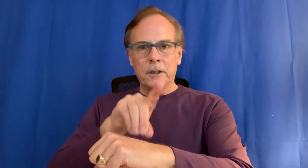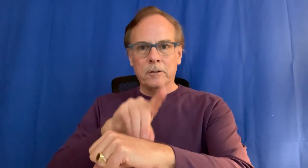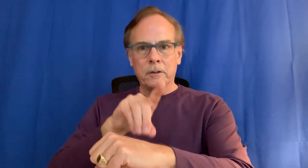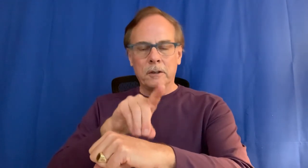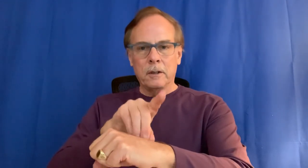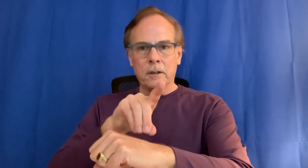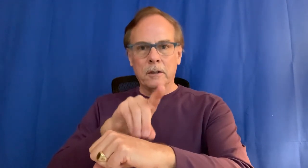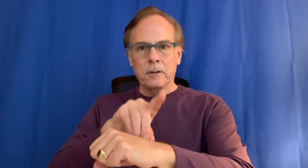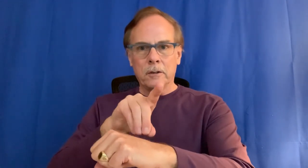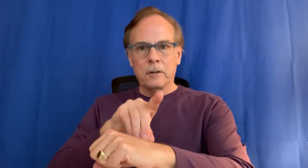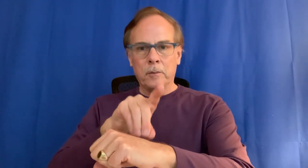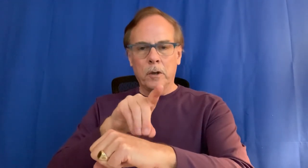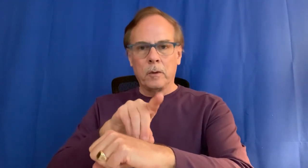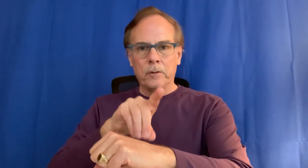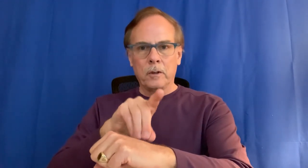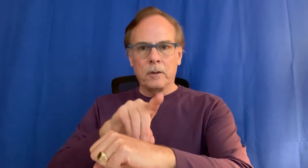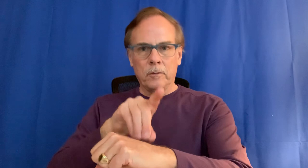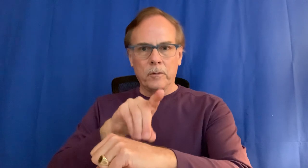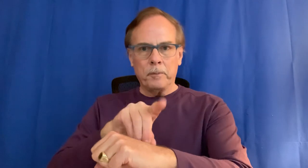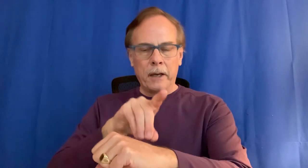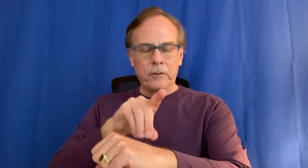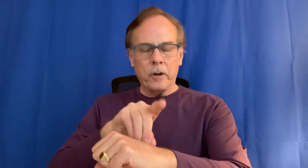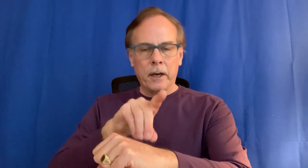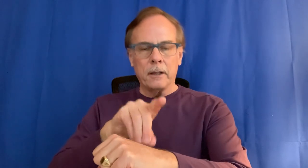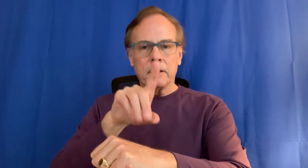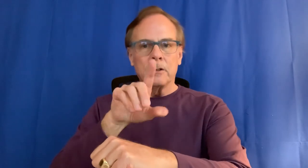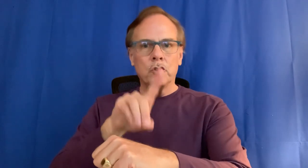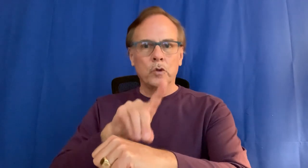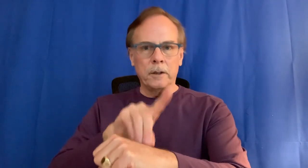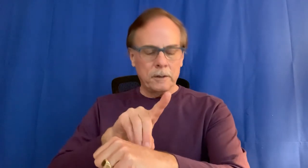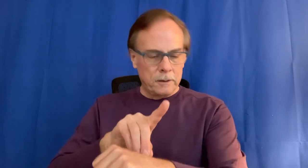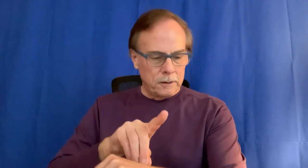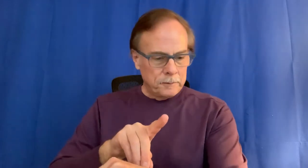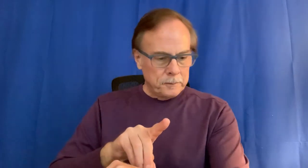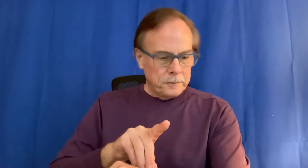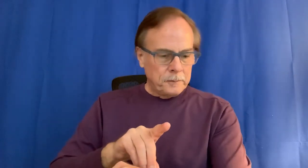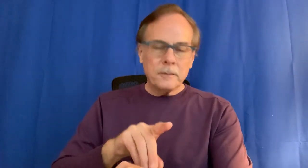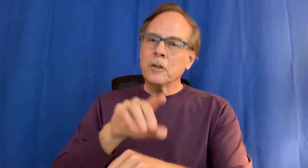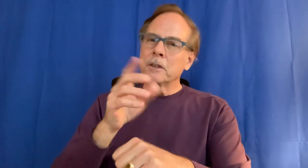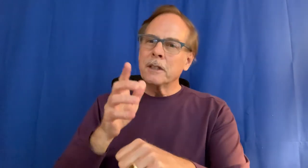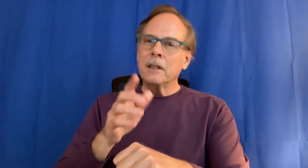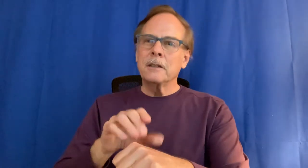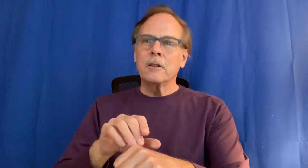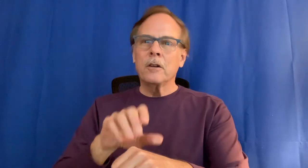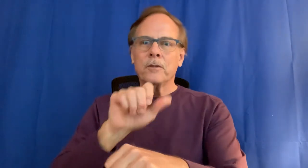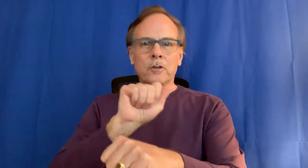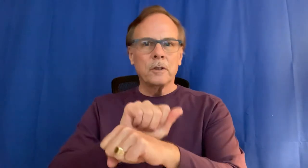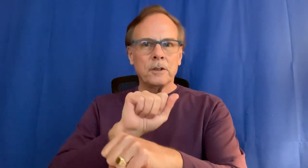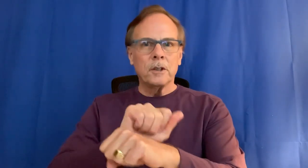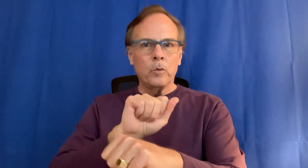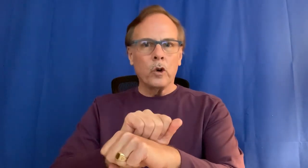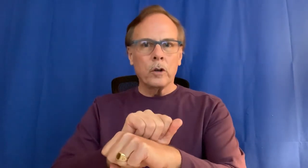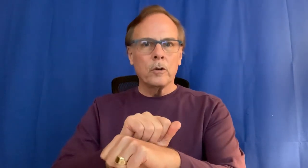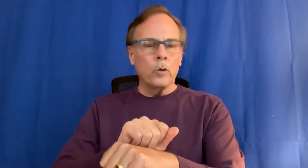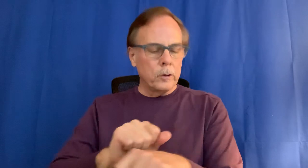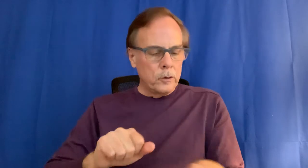on the palm of the back of your hand, duties. Don't see that often. Usually see work or